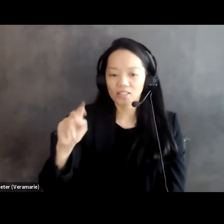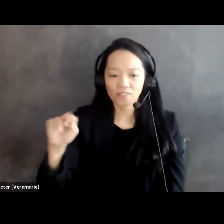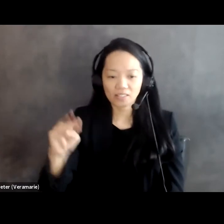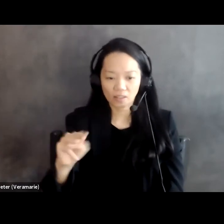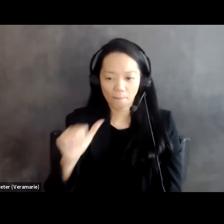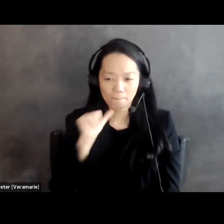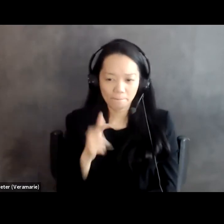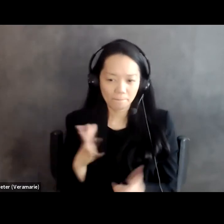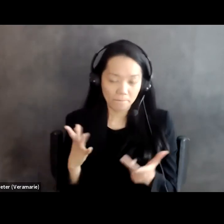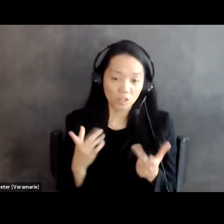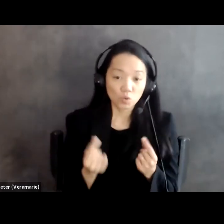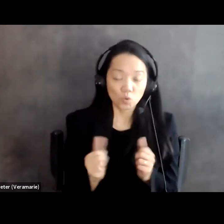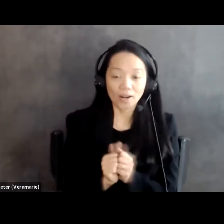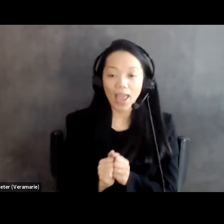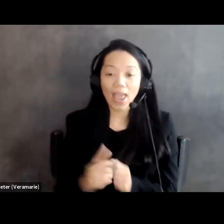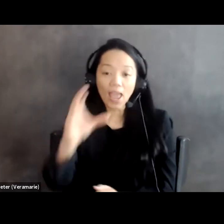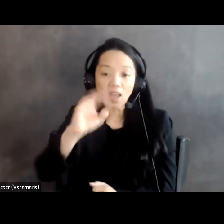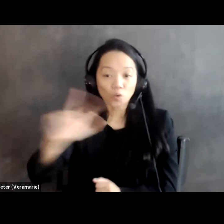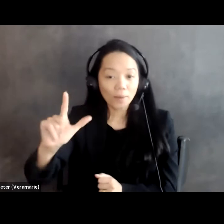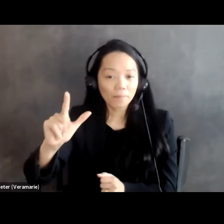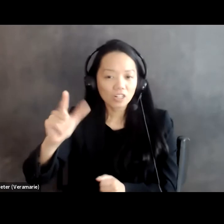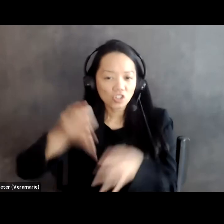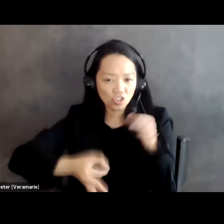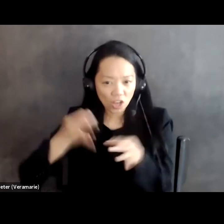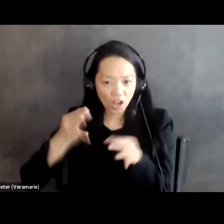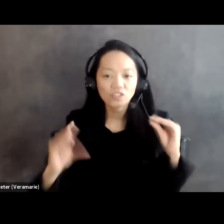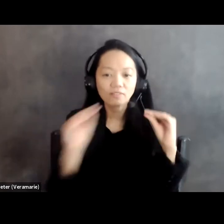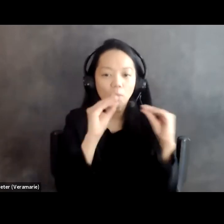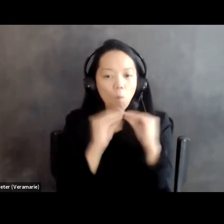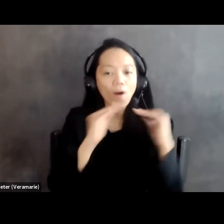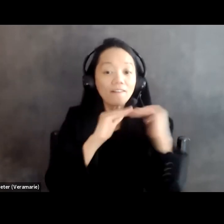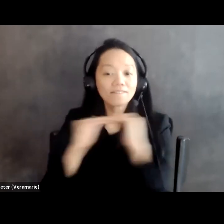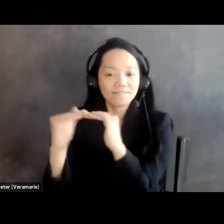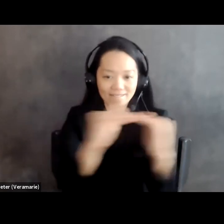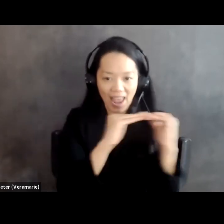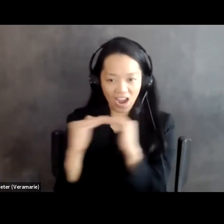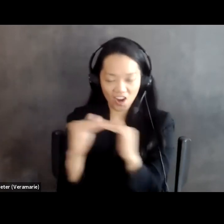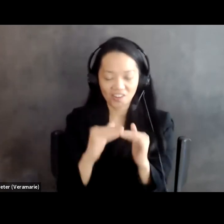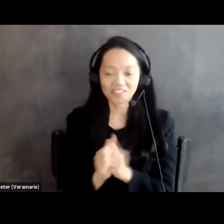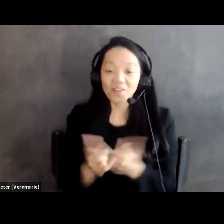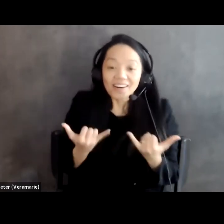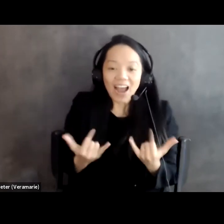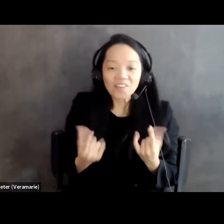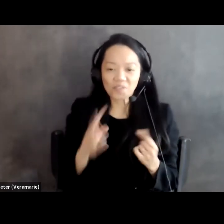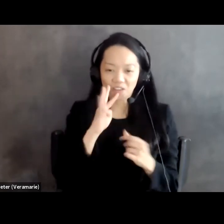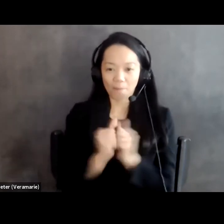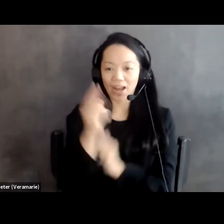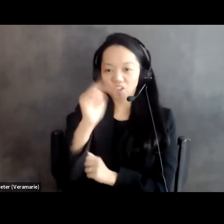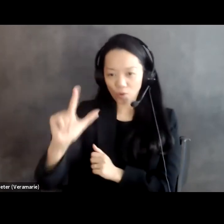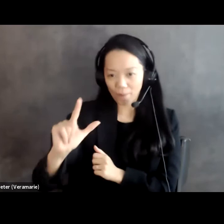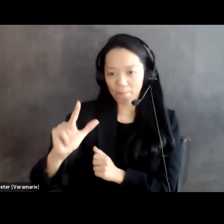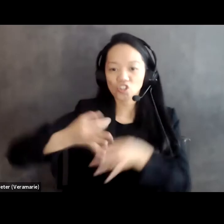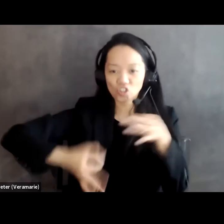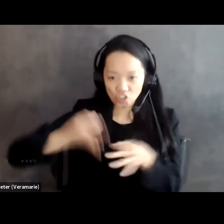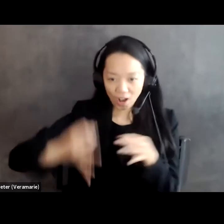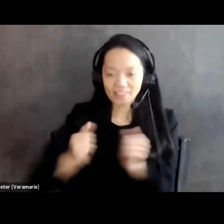can make the criminal justice system a bit fair. So I'm here to talk a little bit about the criminal justice system, the